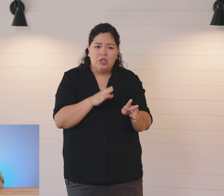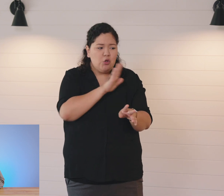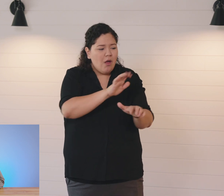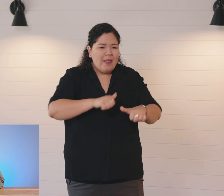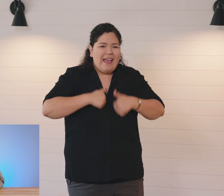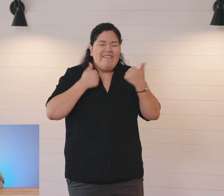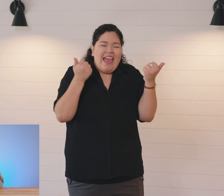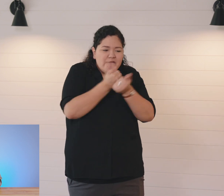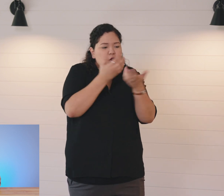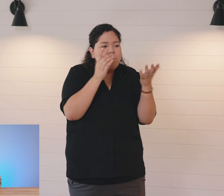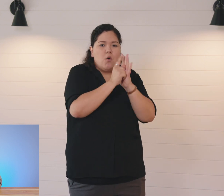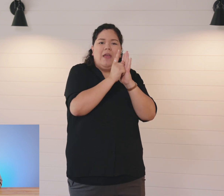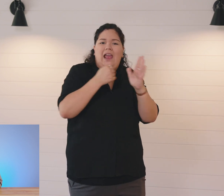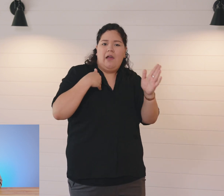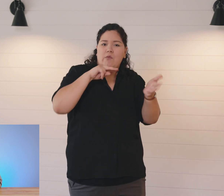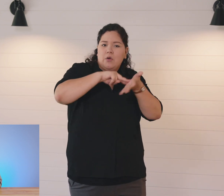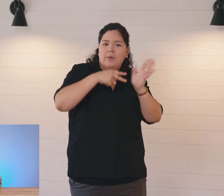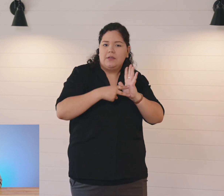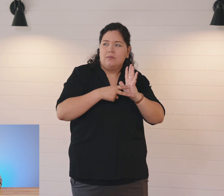that he will not use